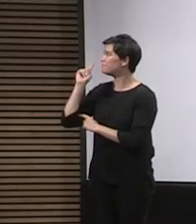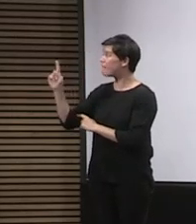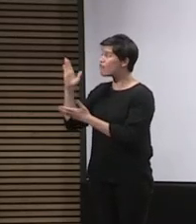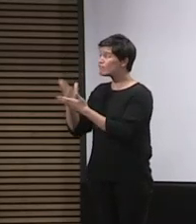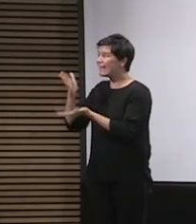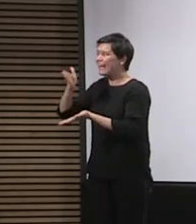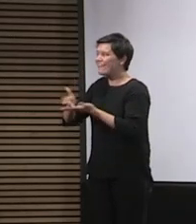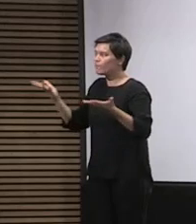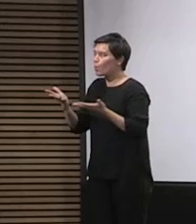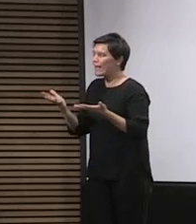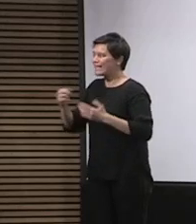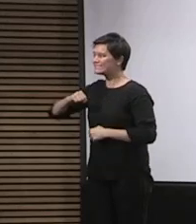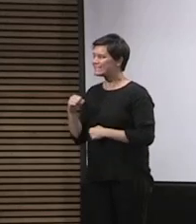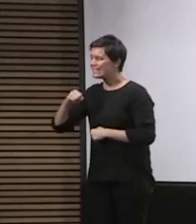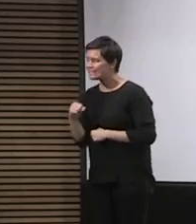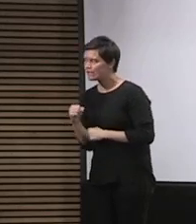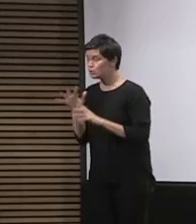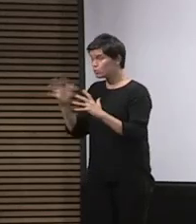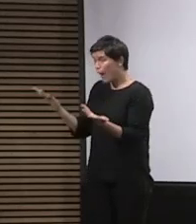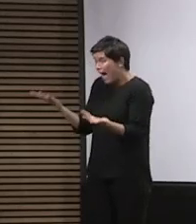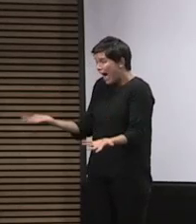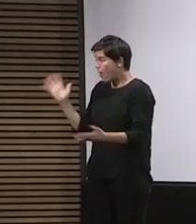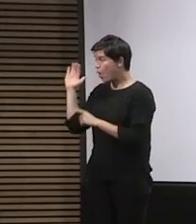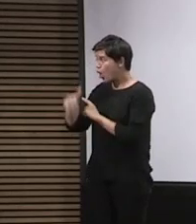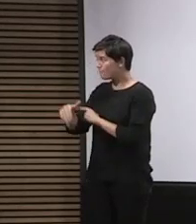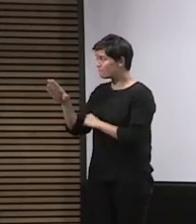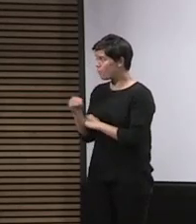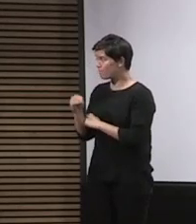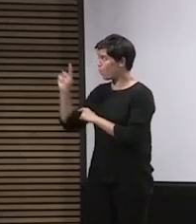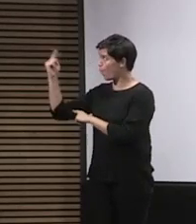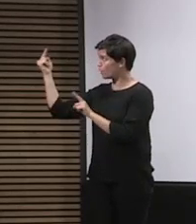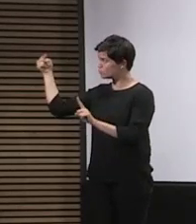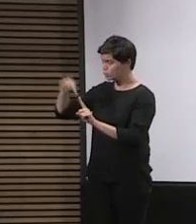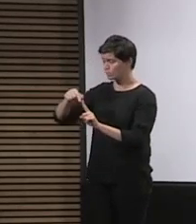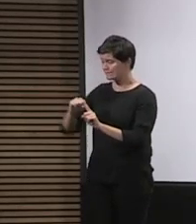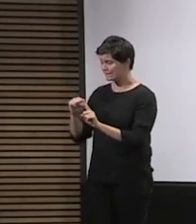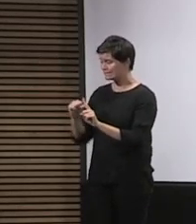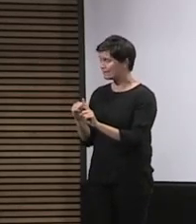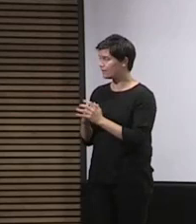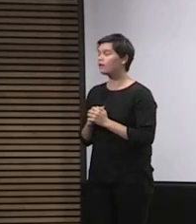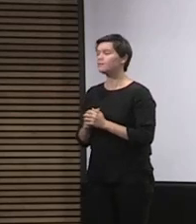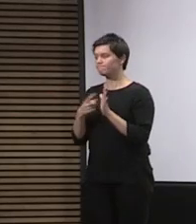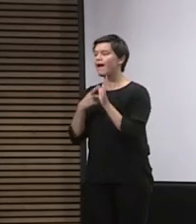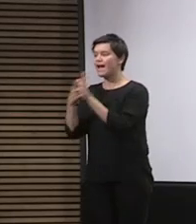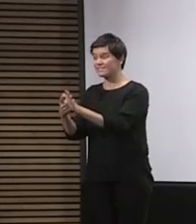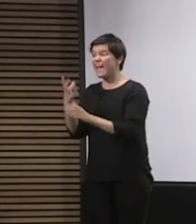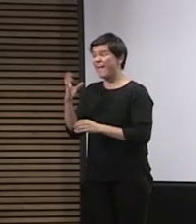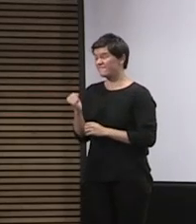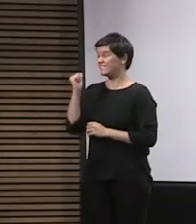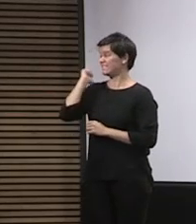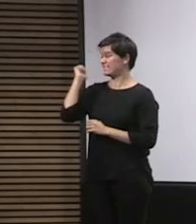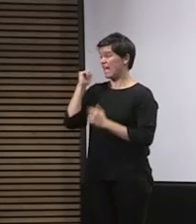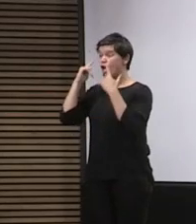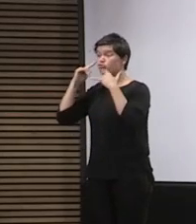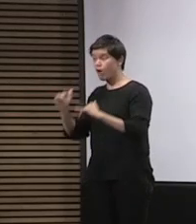will there still be regional flights to bring them home? So that's what was trialled yesterday, in effect, was the beginning of how to